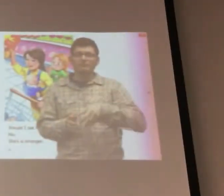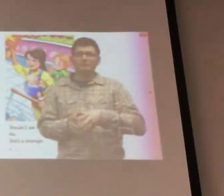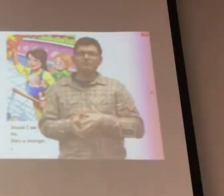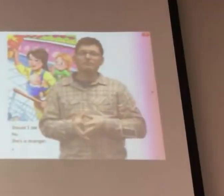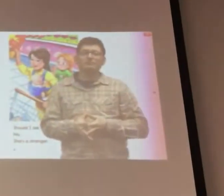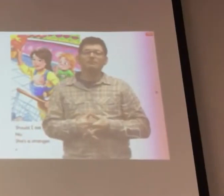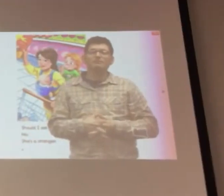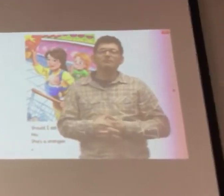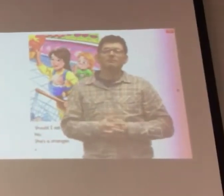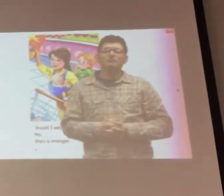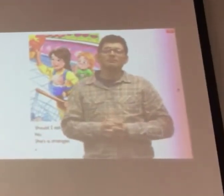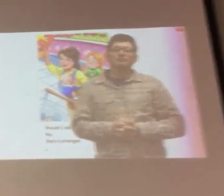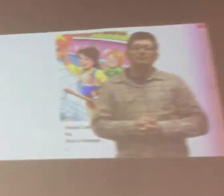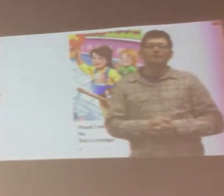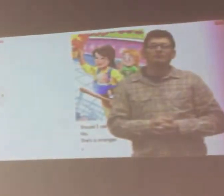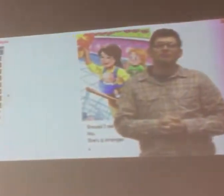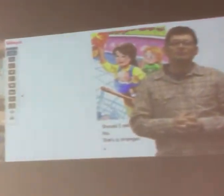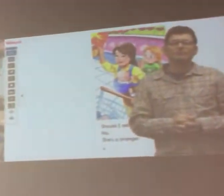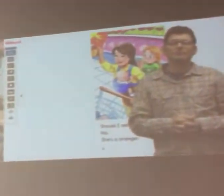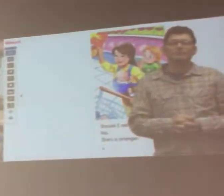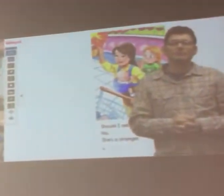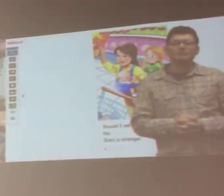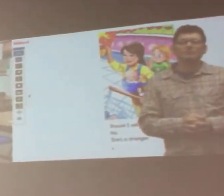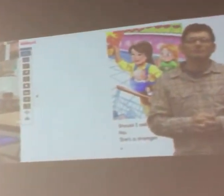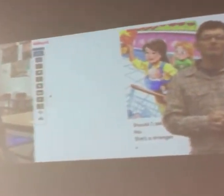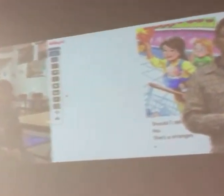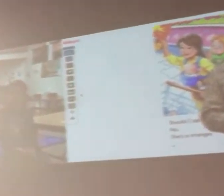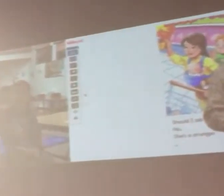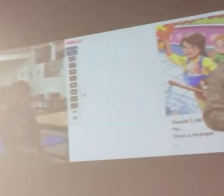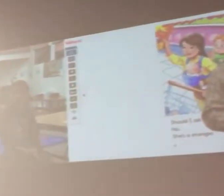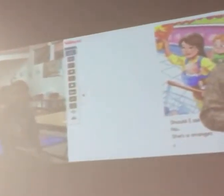if you can't, mom